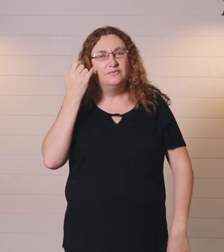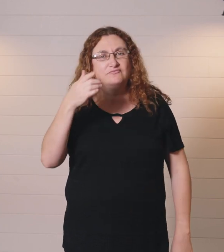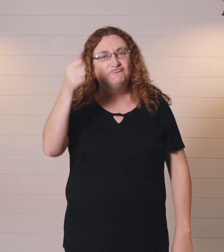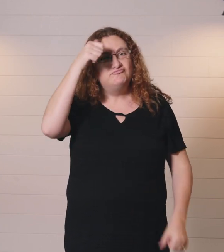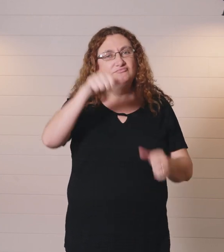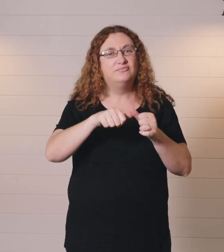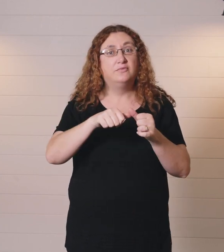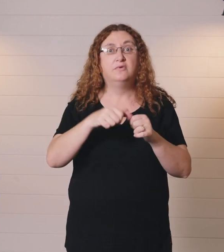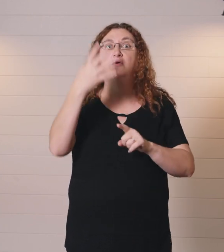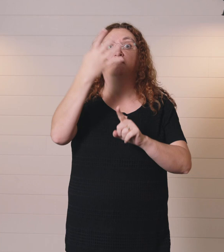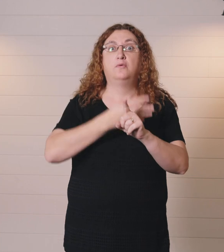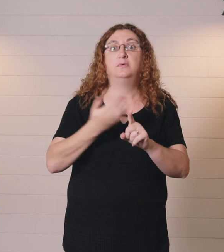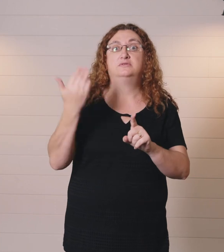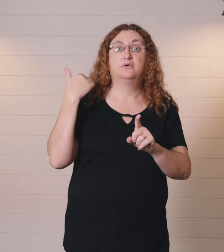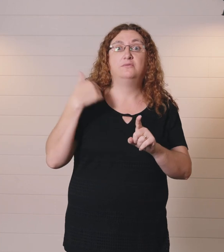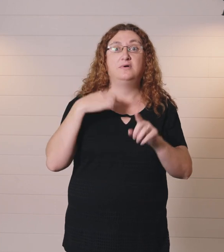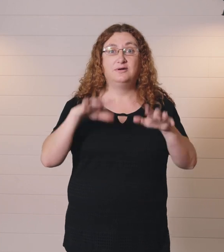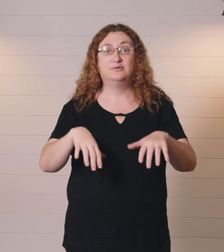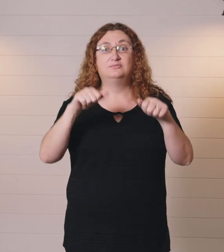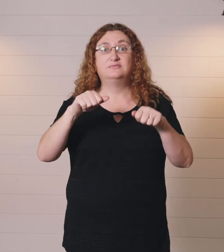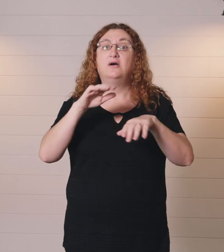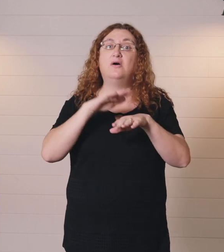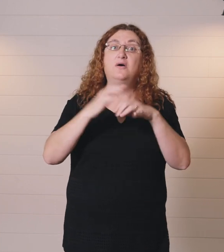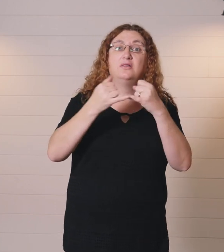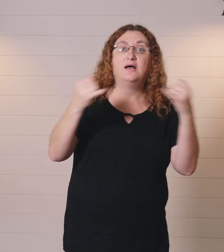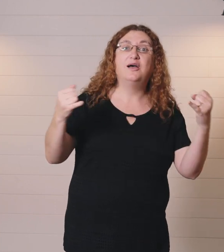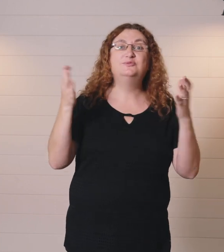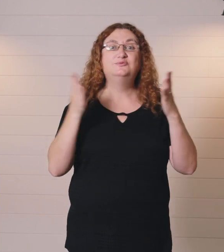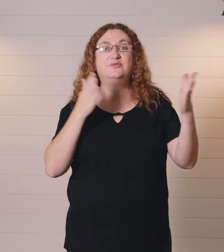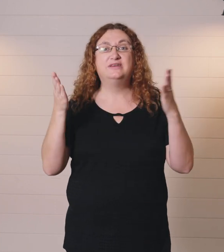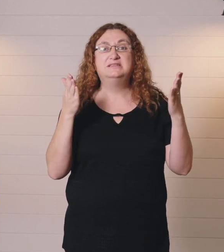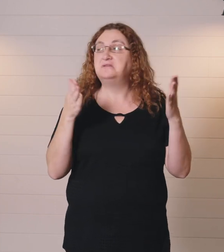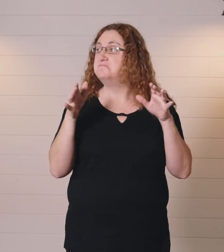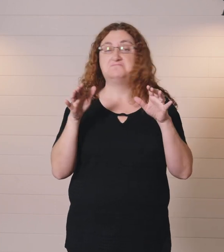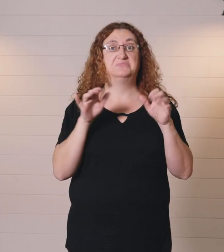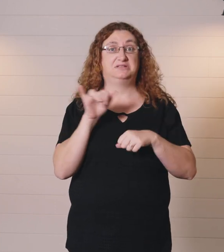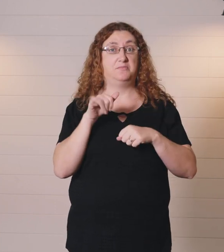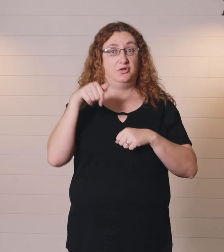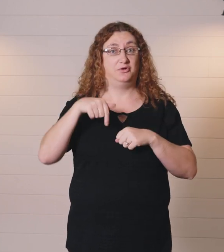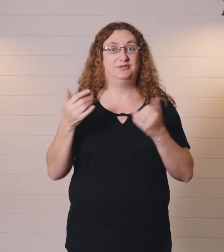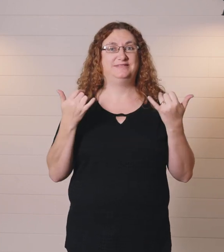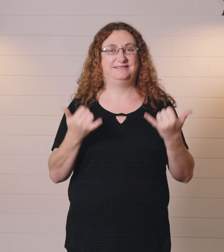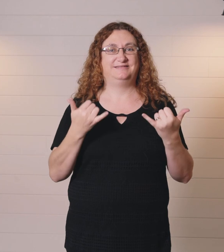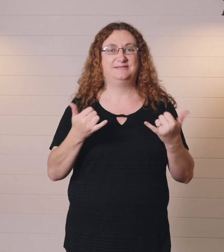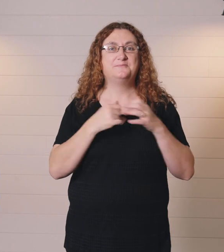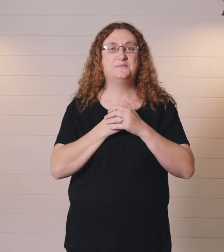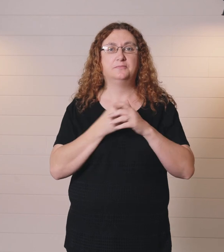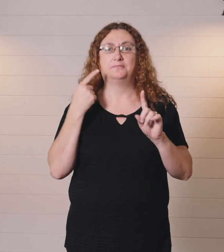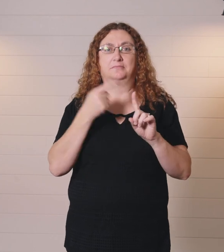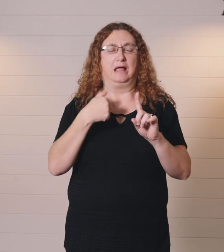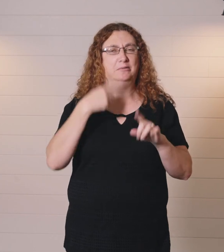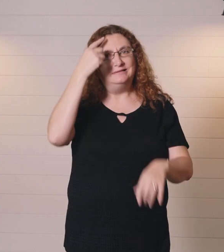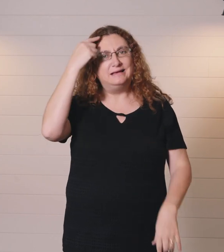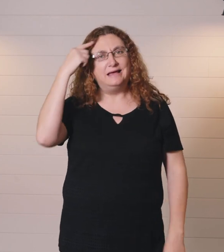but almost 4 months ago, I hosted our very first online service, much like this one. At that point, I